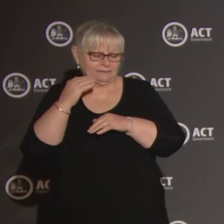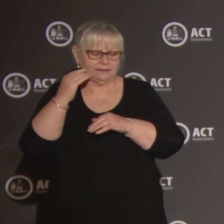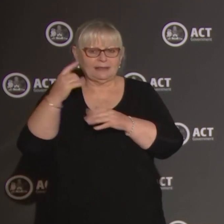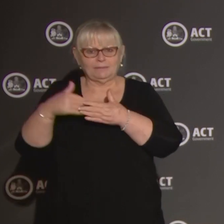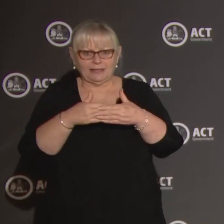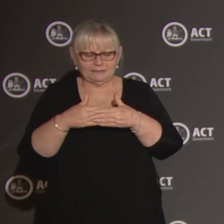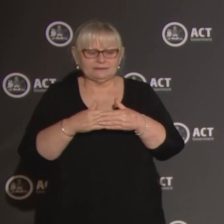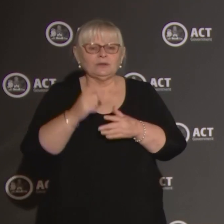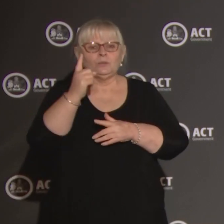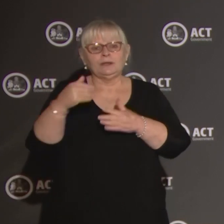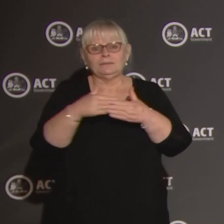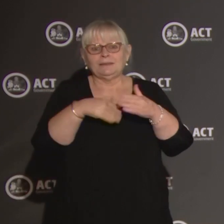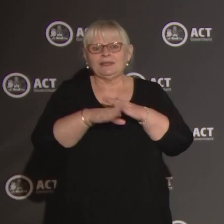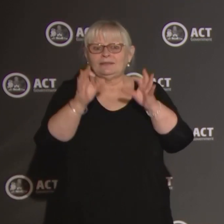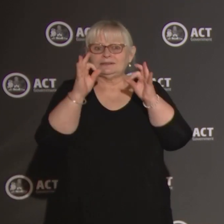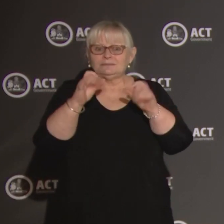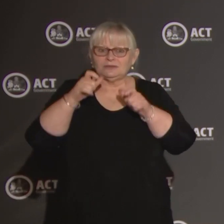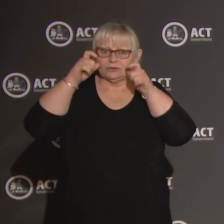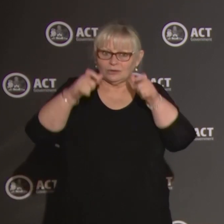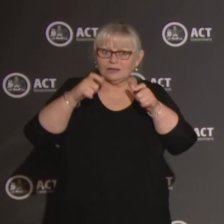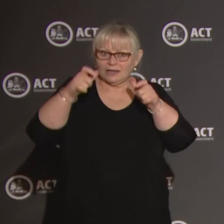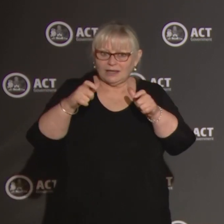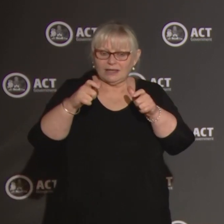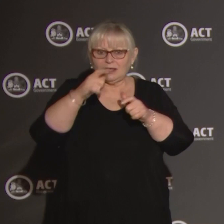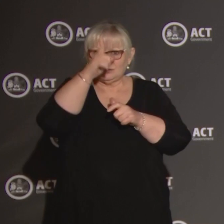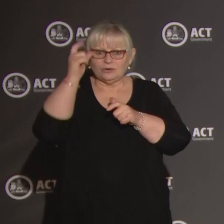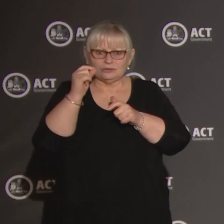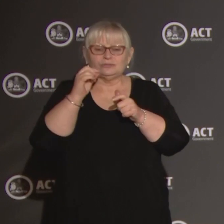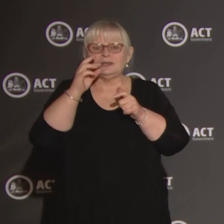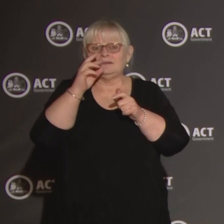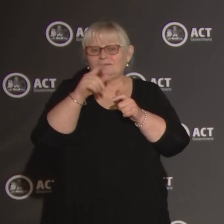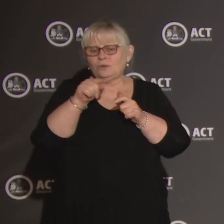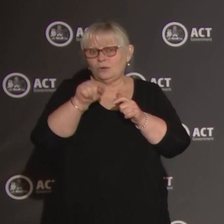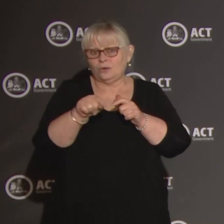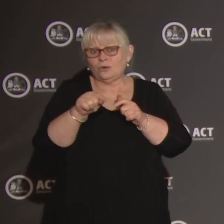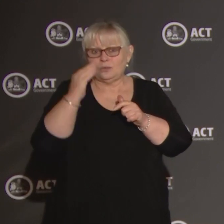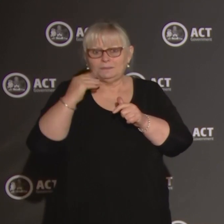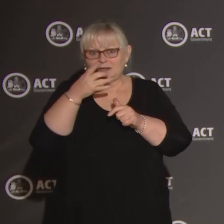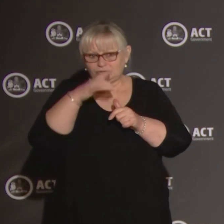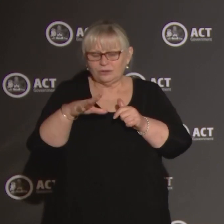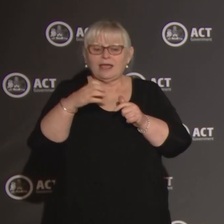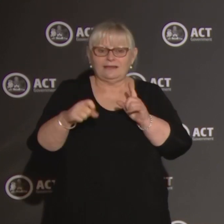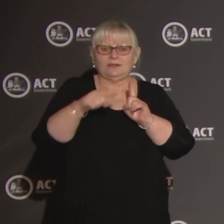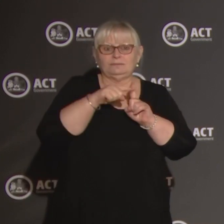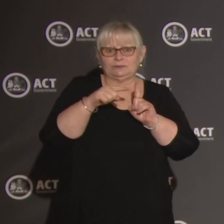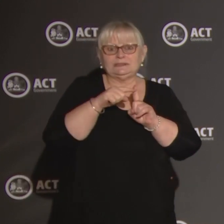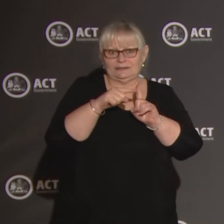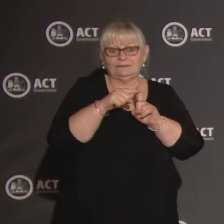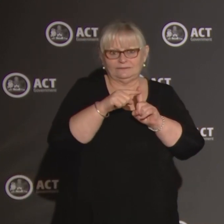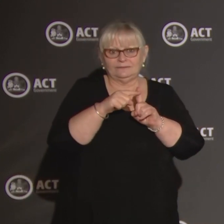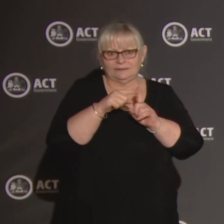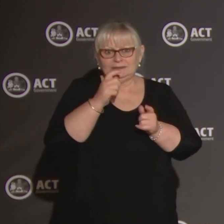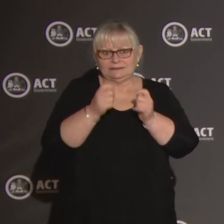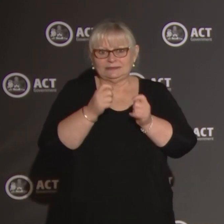baby in the special care nursery at the Centenary Hospital for Women and Children has tested positive to COVID-19